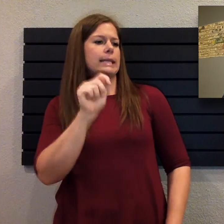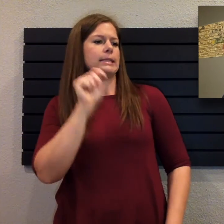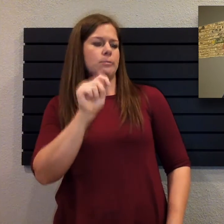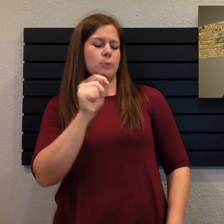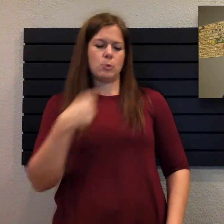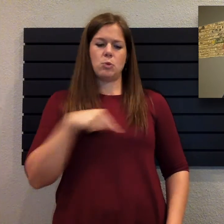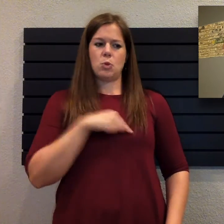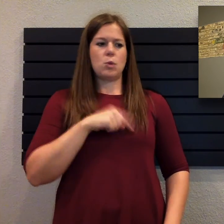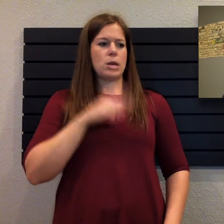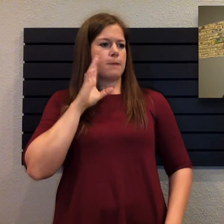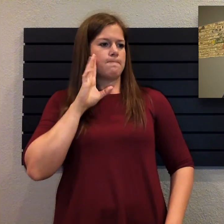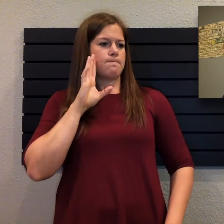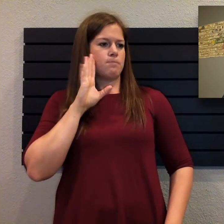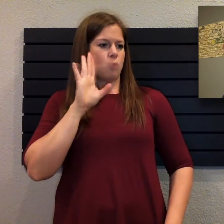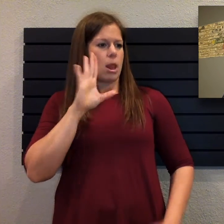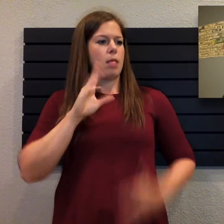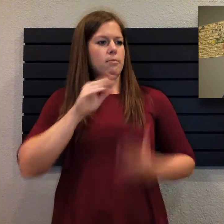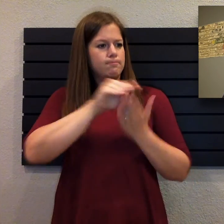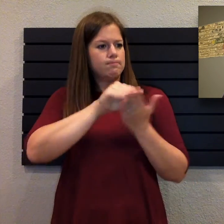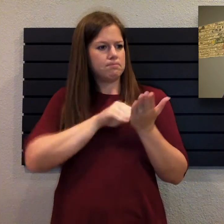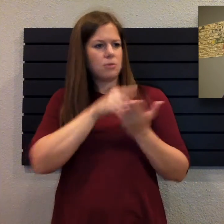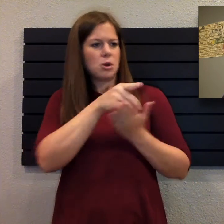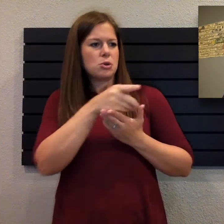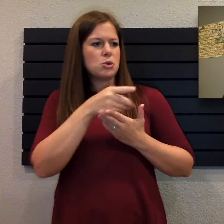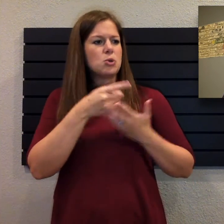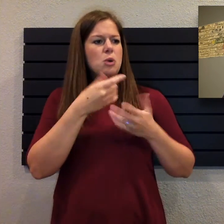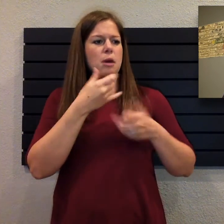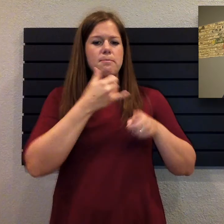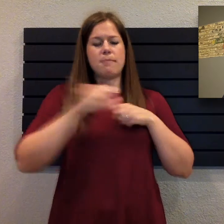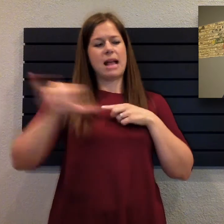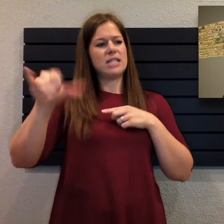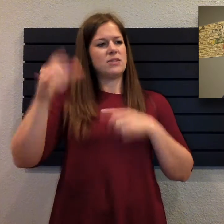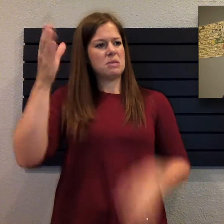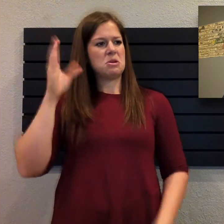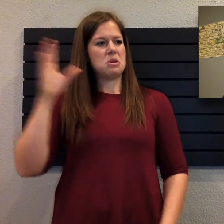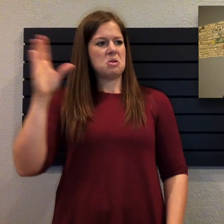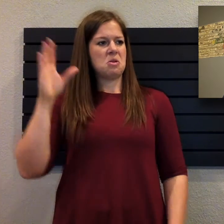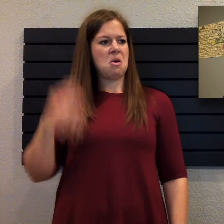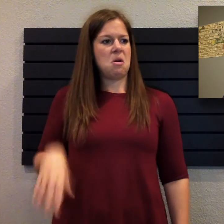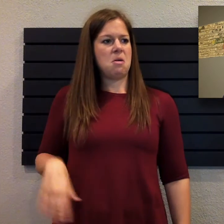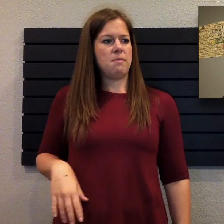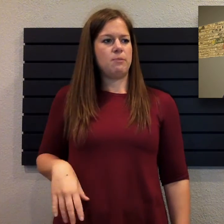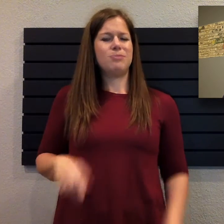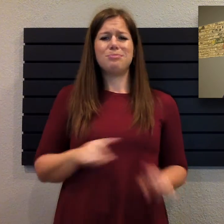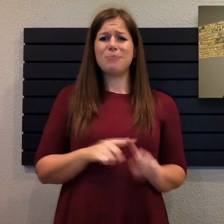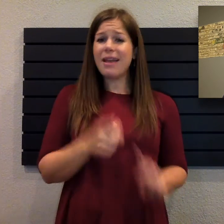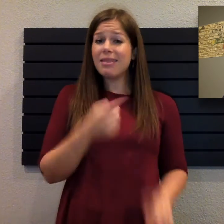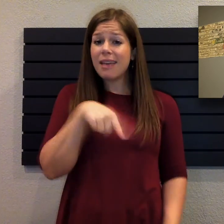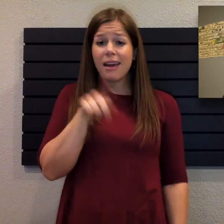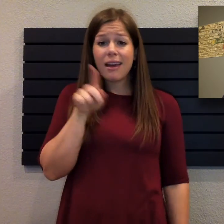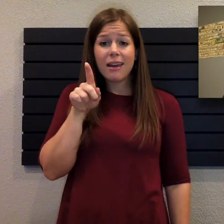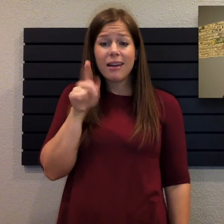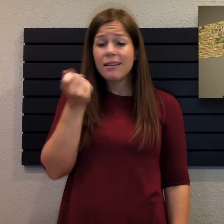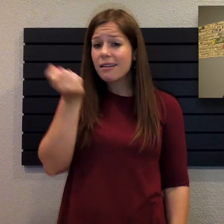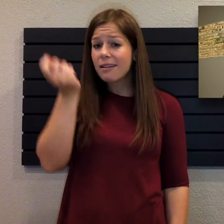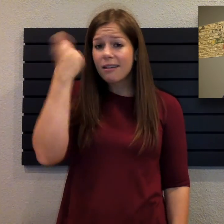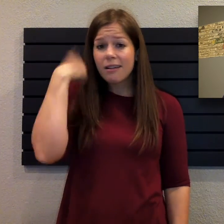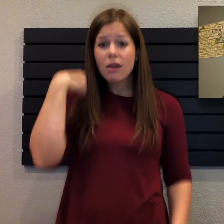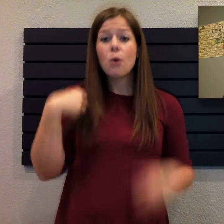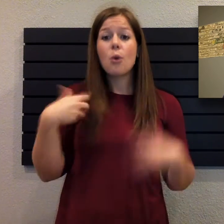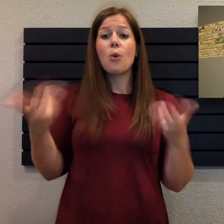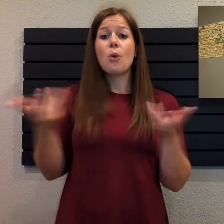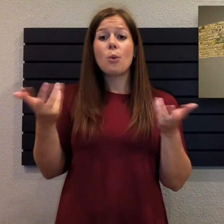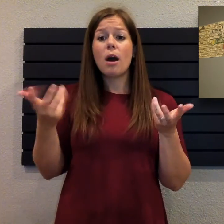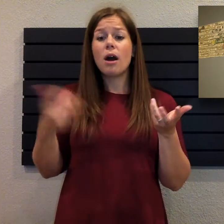testimony from his own mouth. And what they're trying to say here is you're committing blasphemy. But what they misunderstood